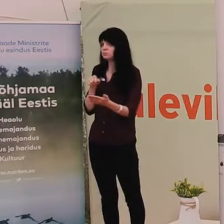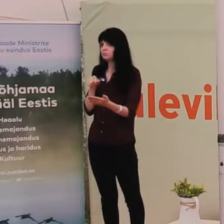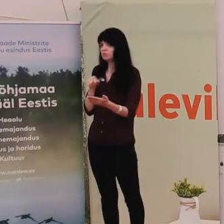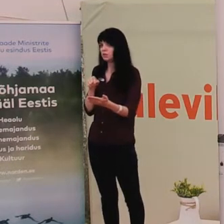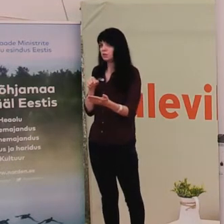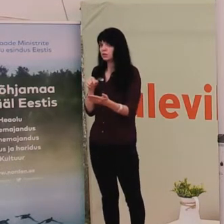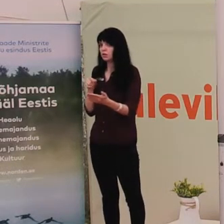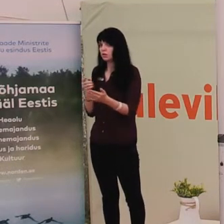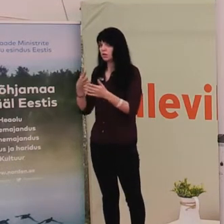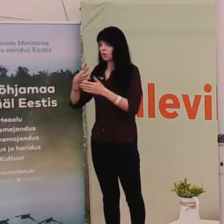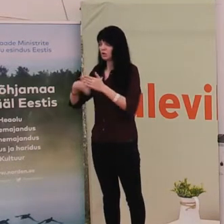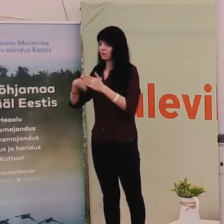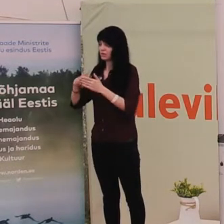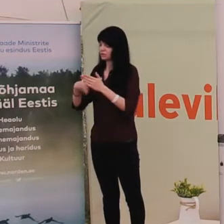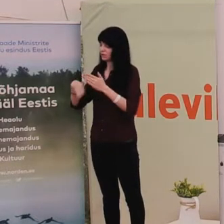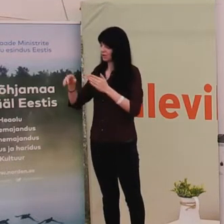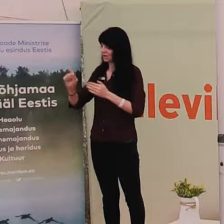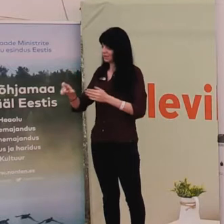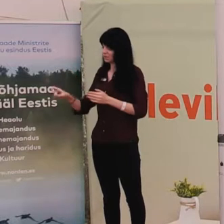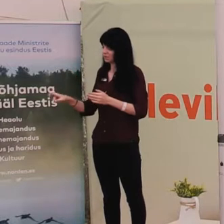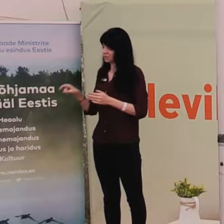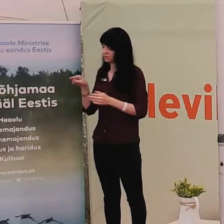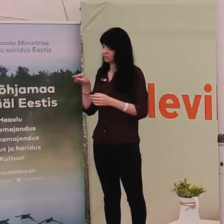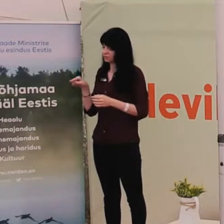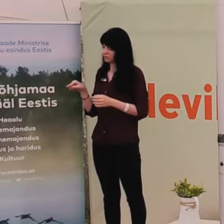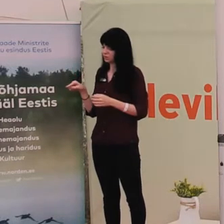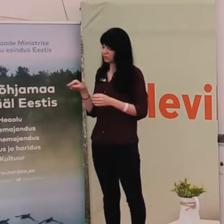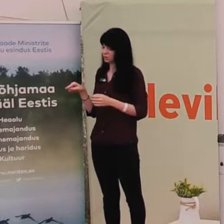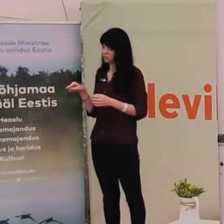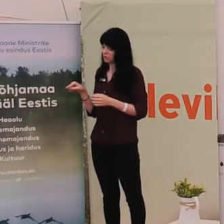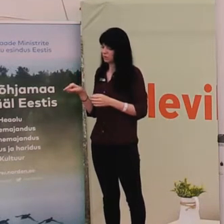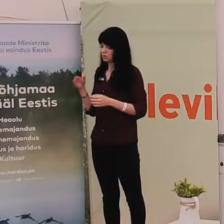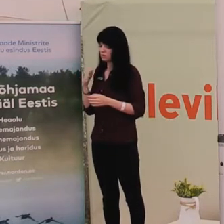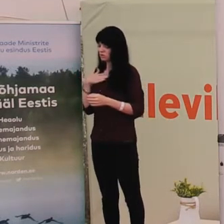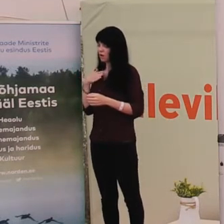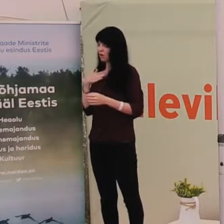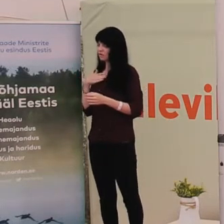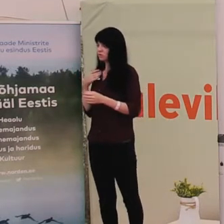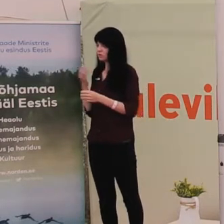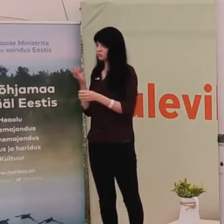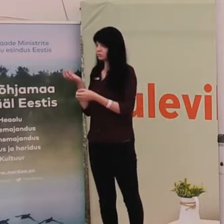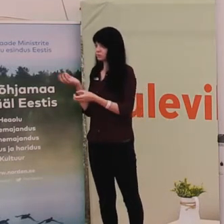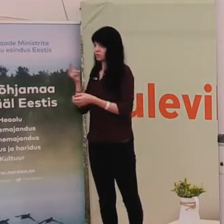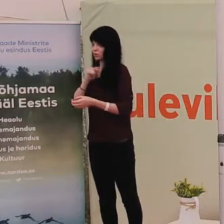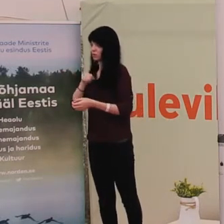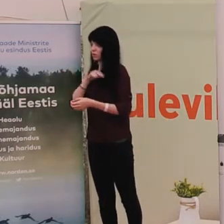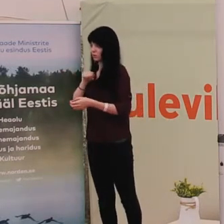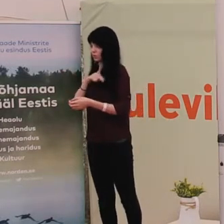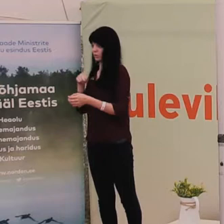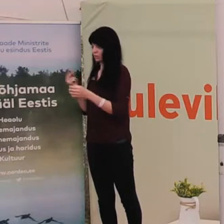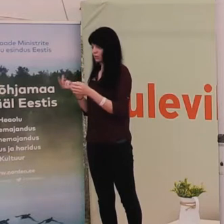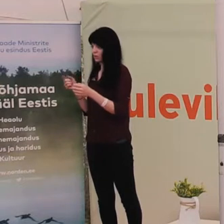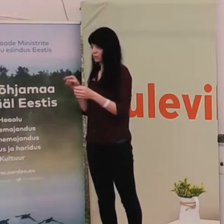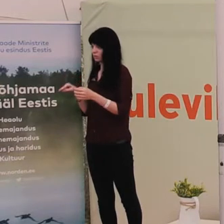subset of people who still want to consume, who need to consume to improve their